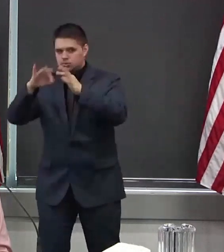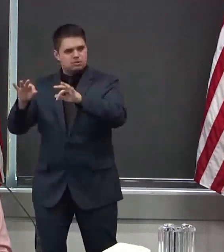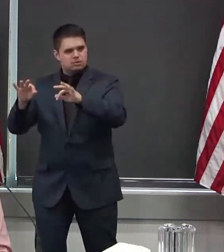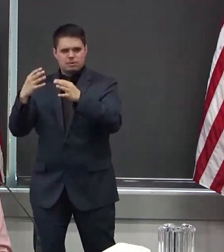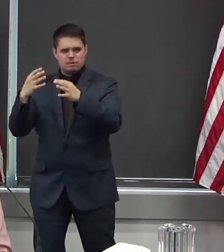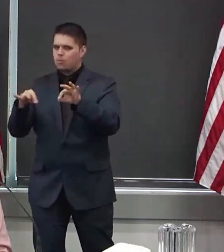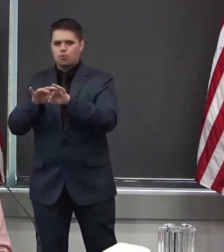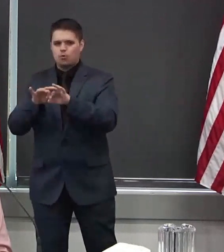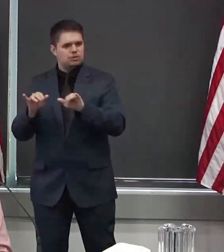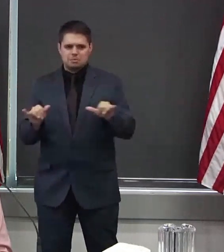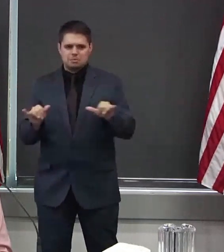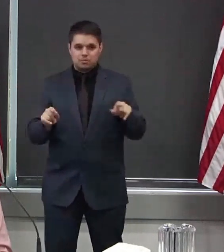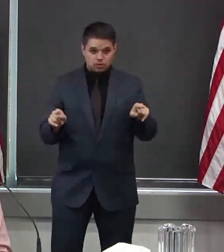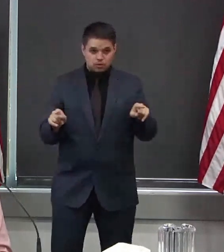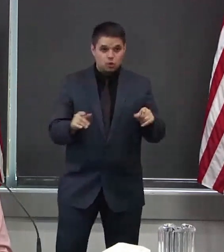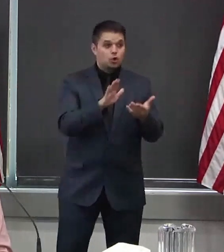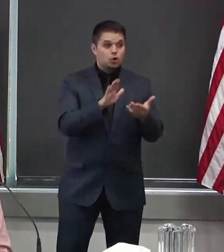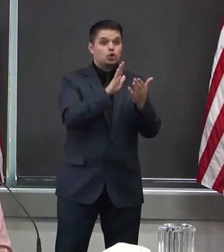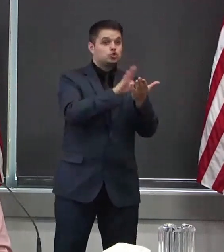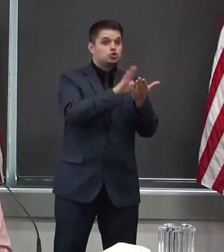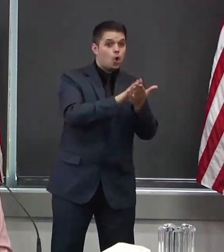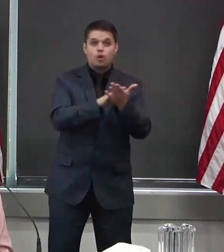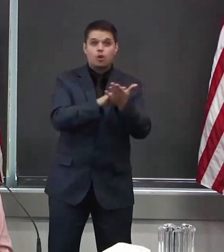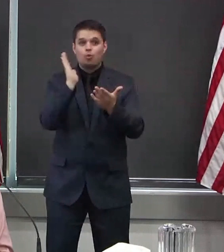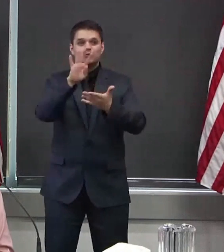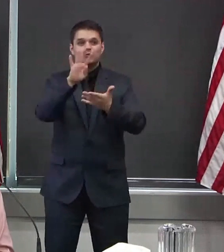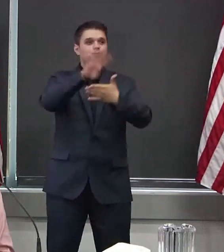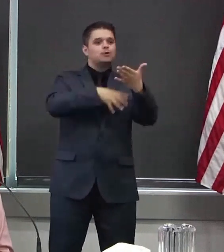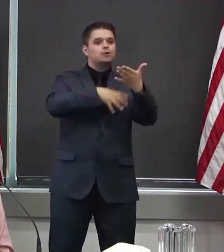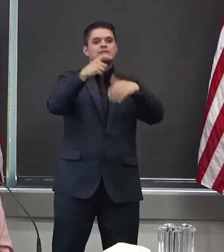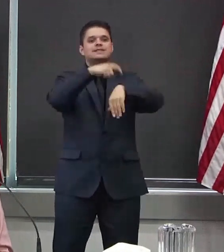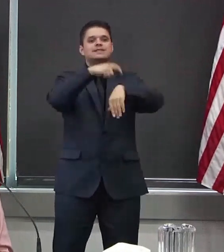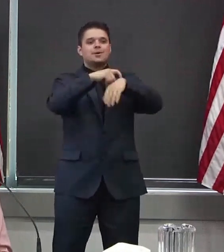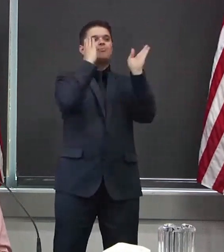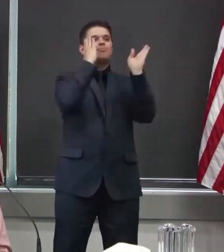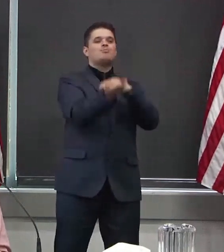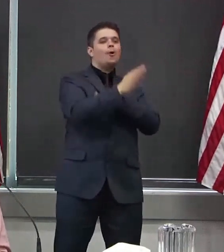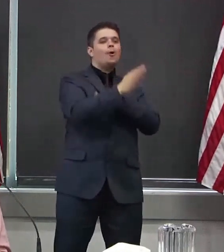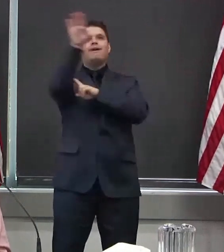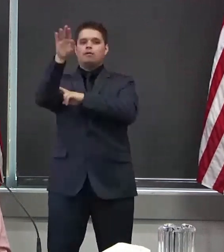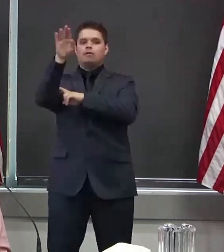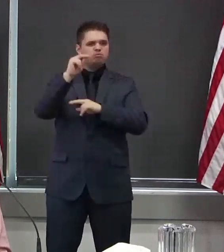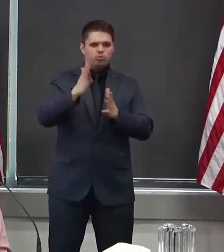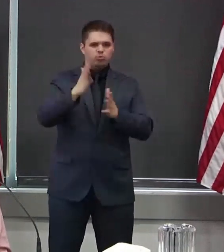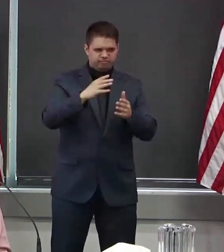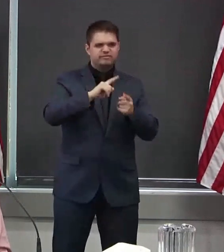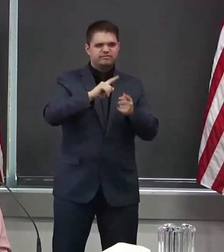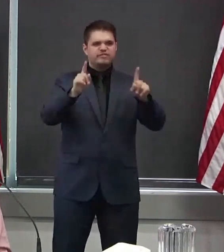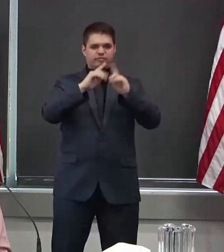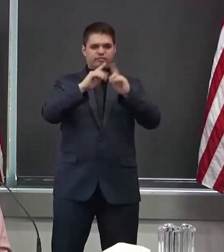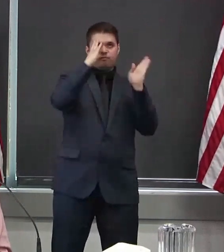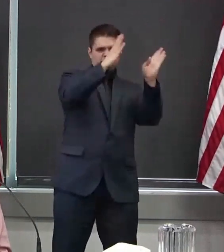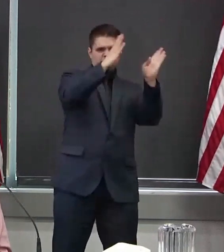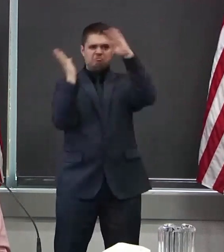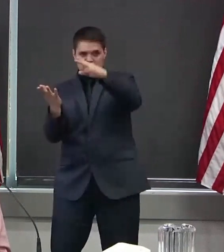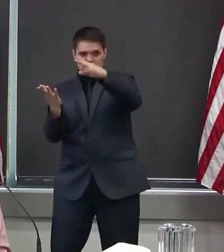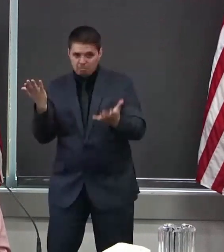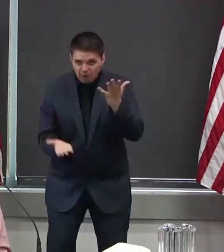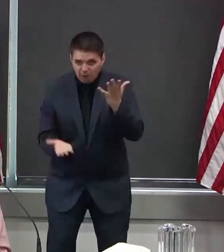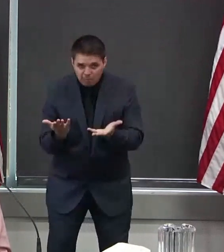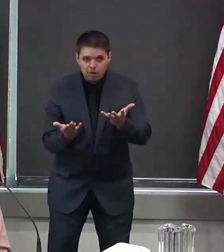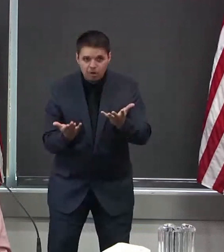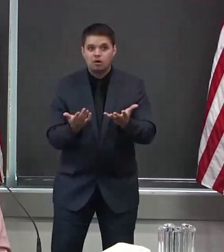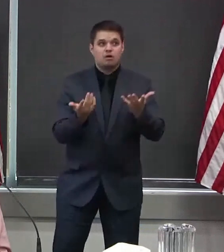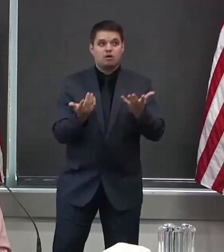schedule. That may be bringing in additional space or using other space, but we don't want to tell schools what to do or how to